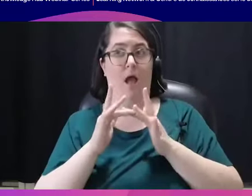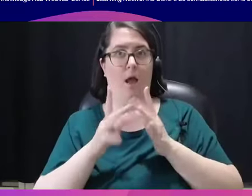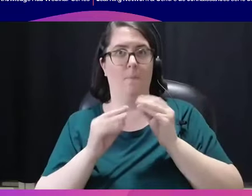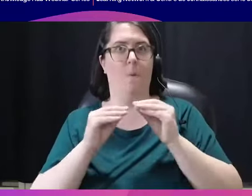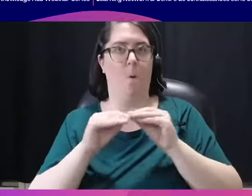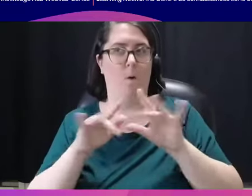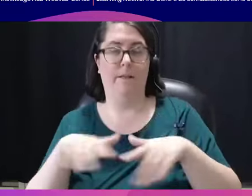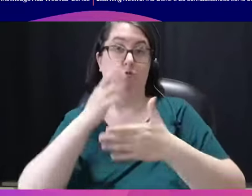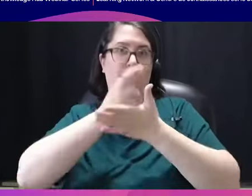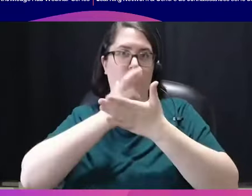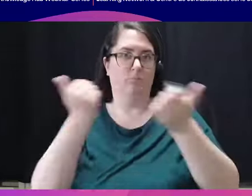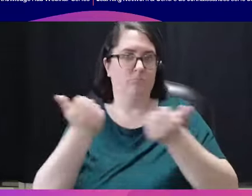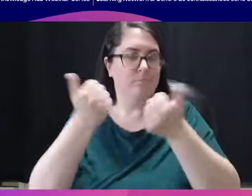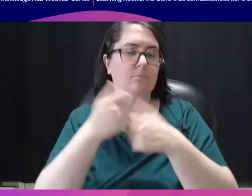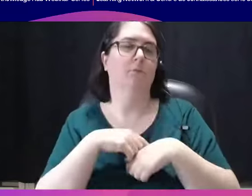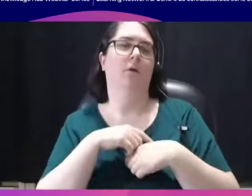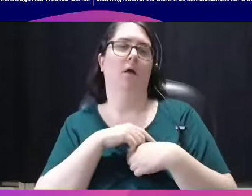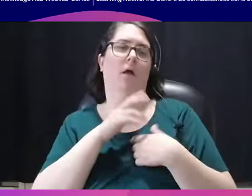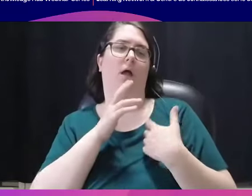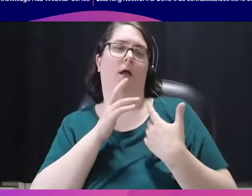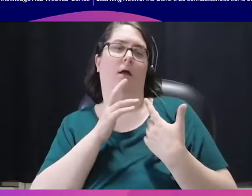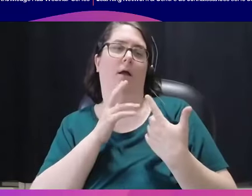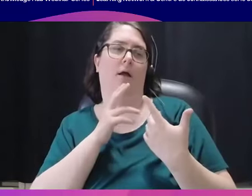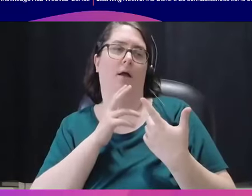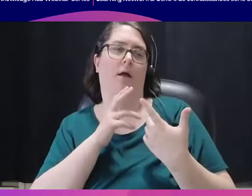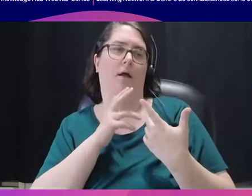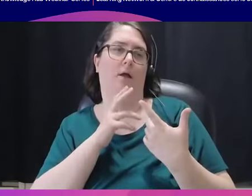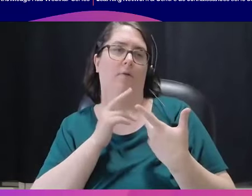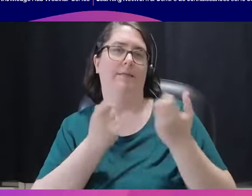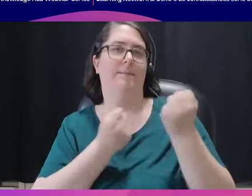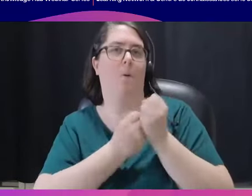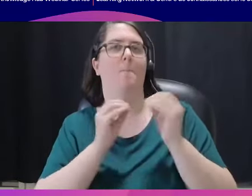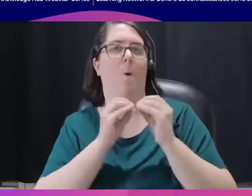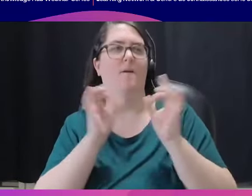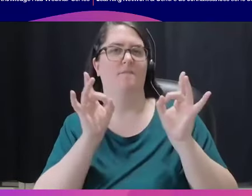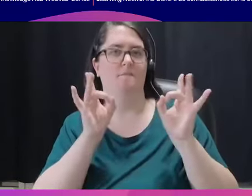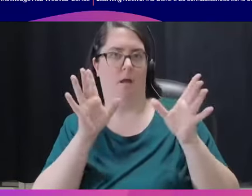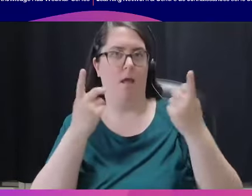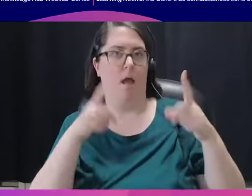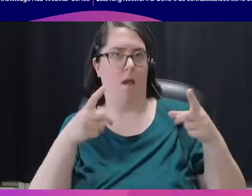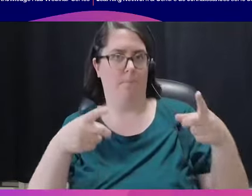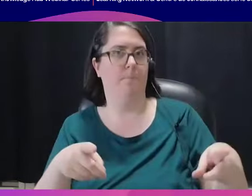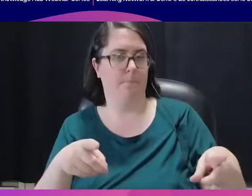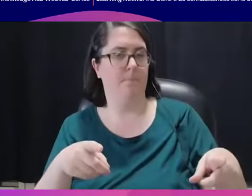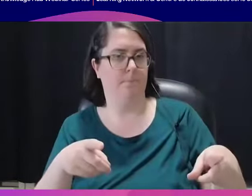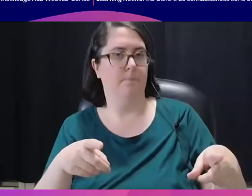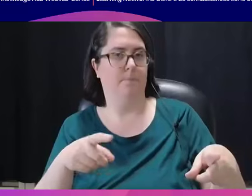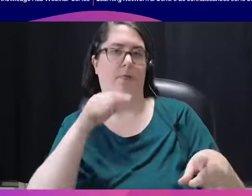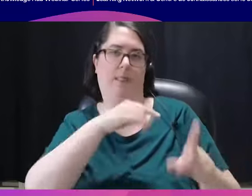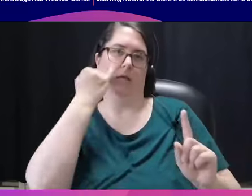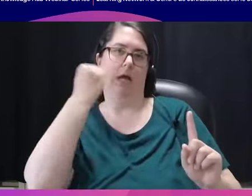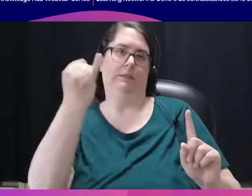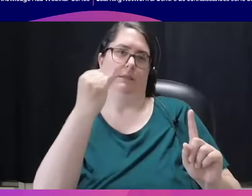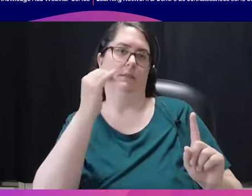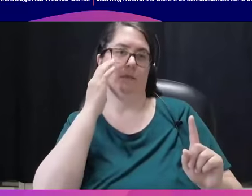to resources is compounding the more like violent nature of this iteration